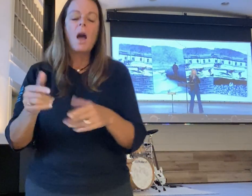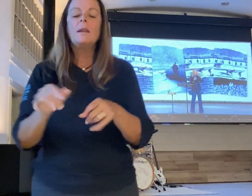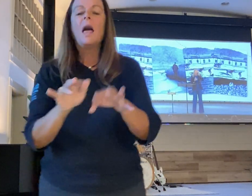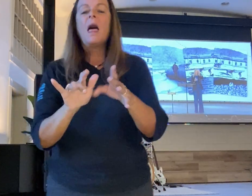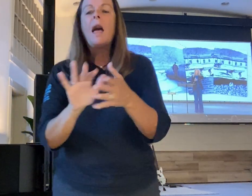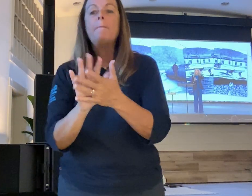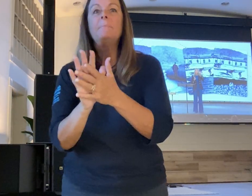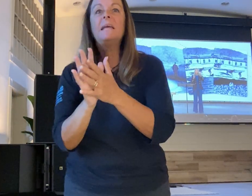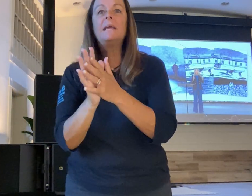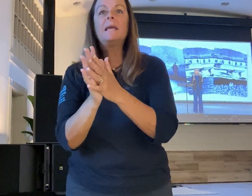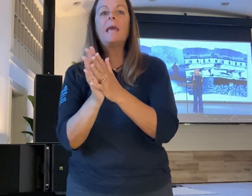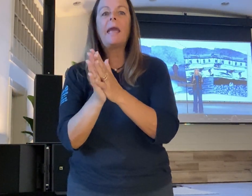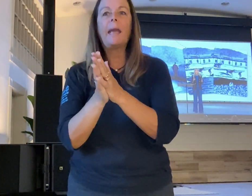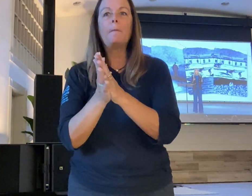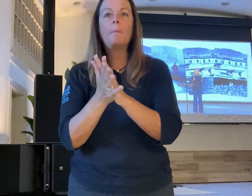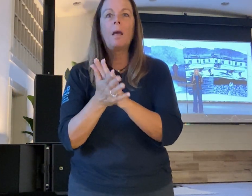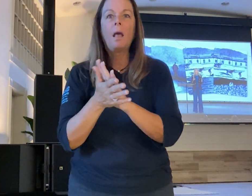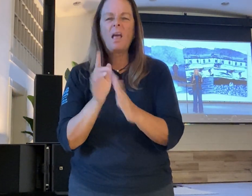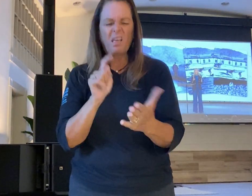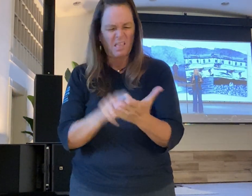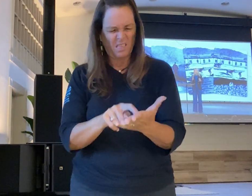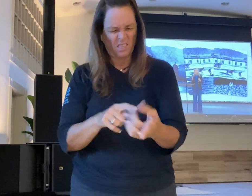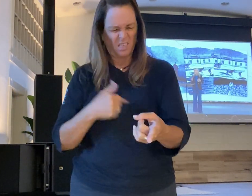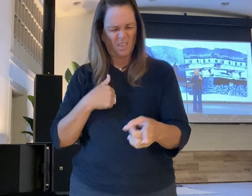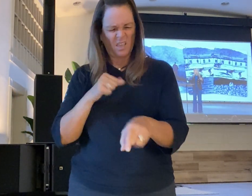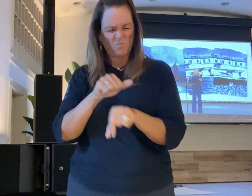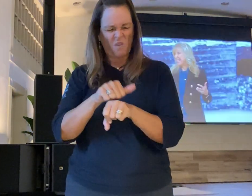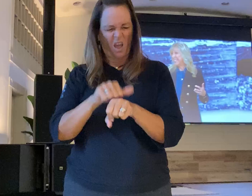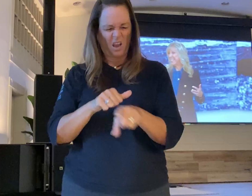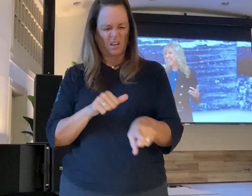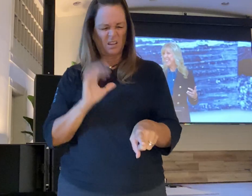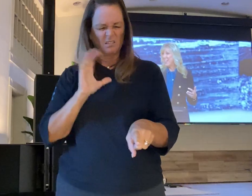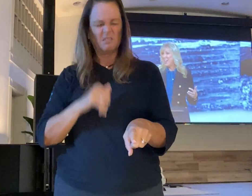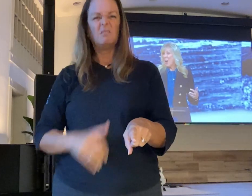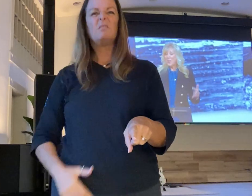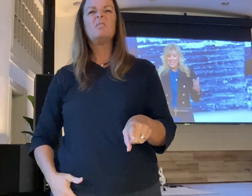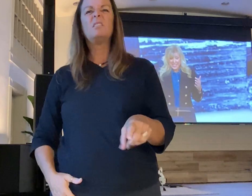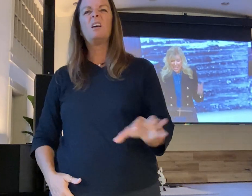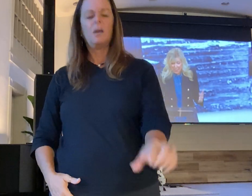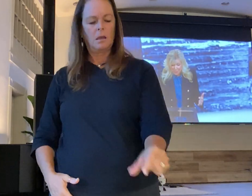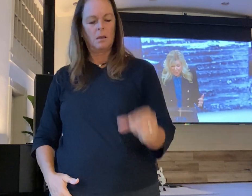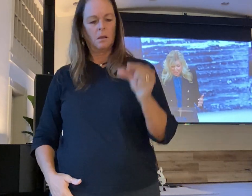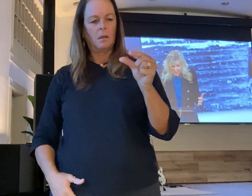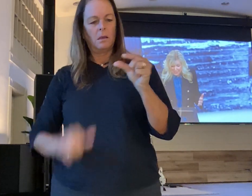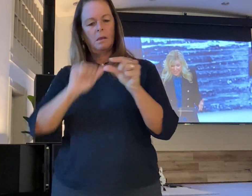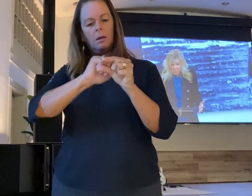the most exclusive diamond mines on the planet. And he missed it.